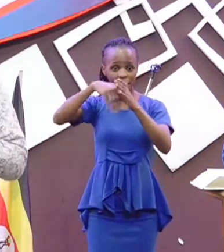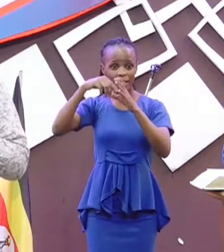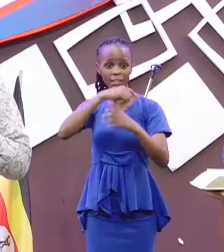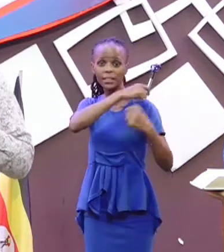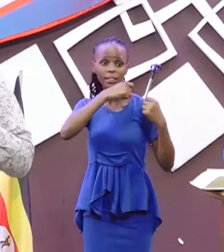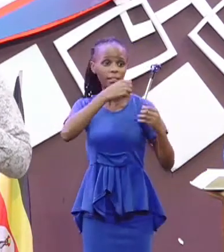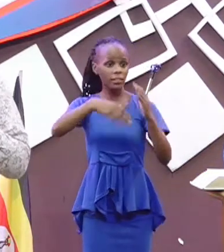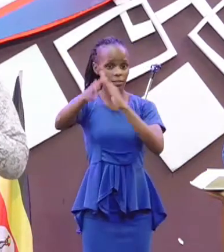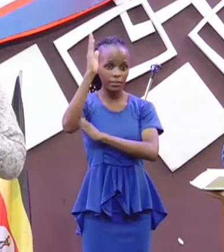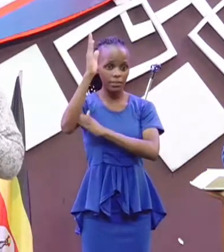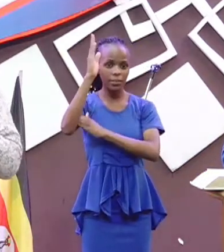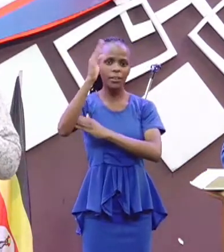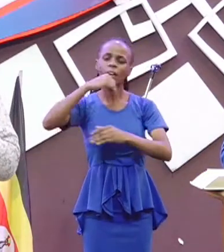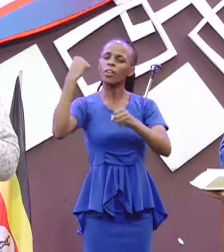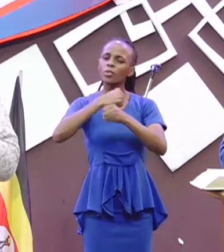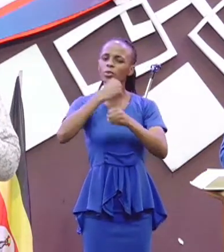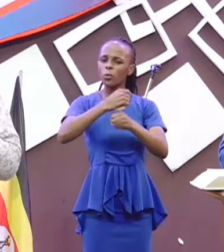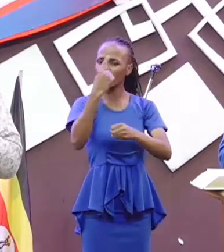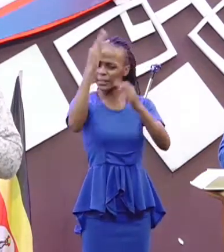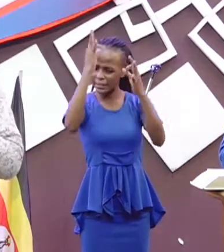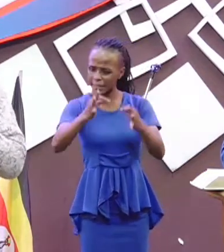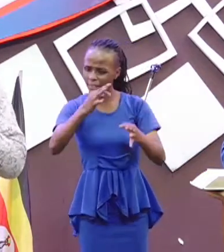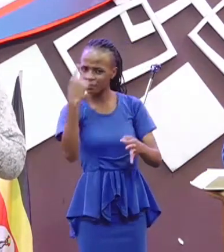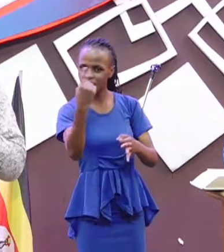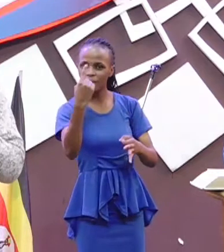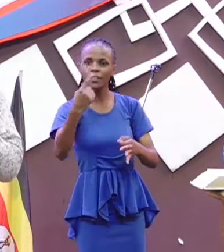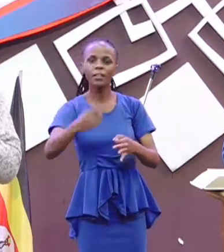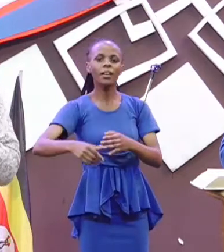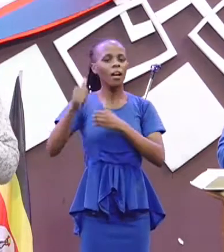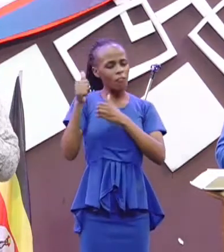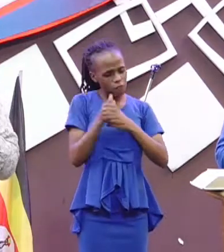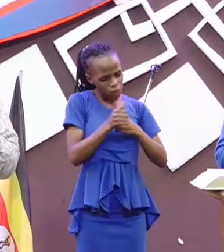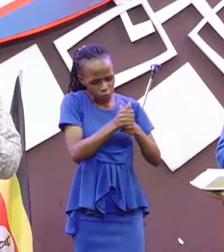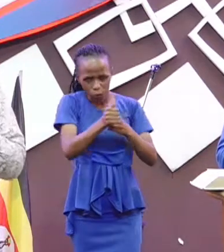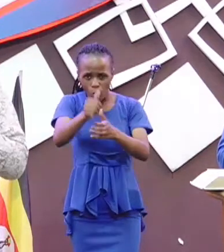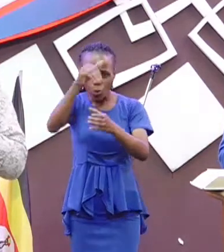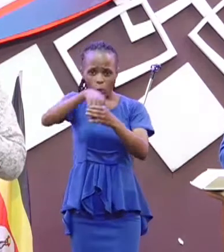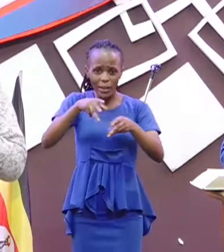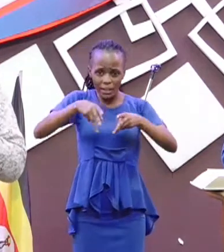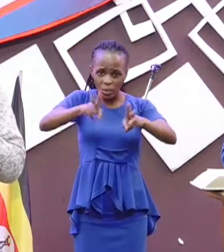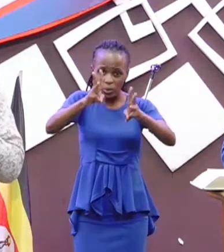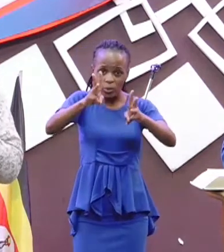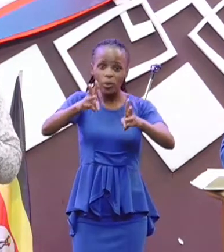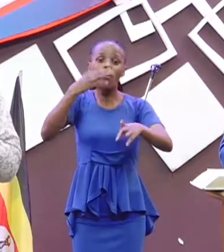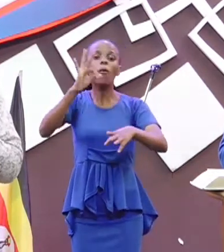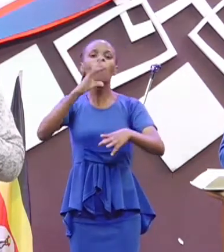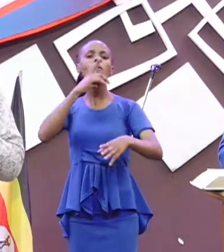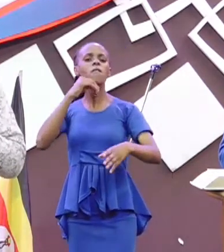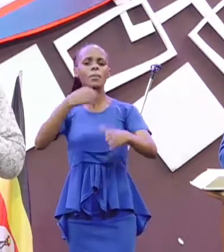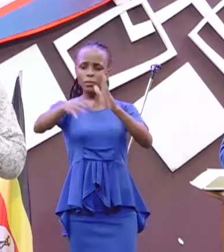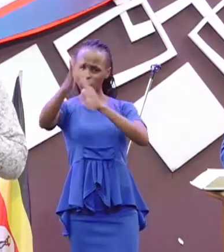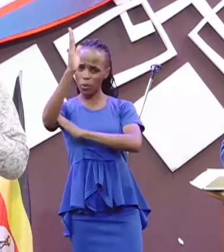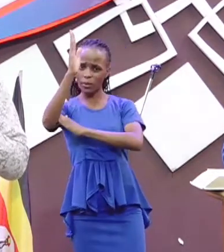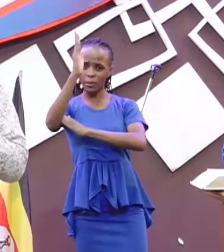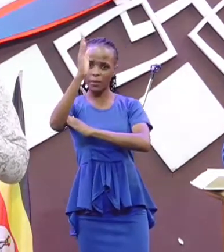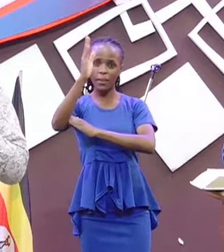enter into God's inheritance, do only one thing. Walk in the path of the man